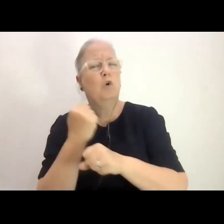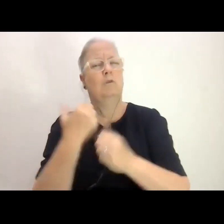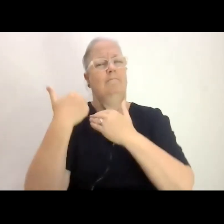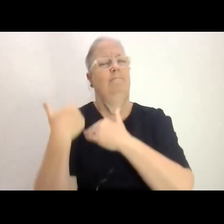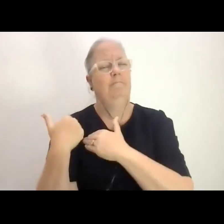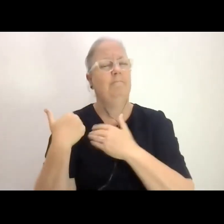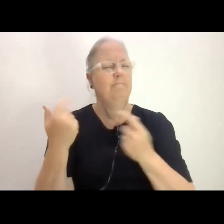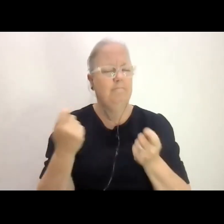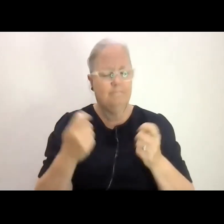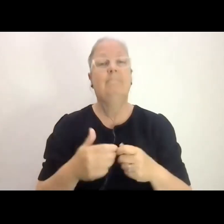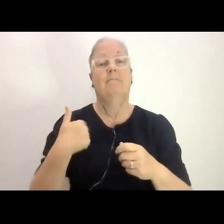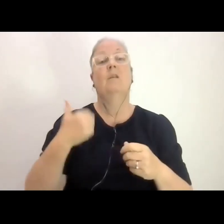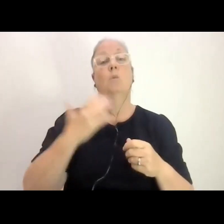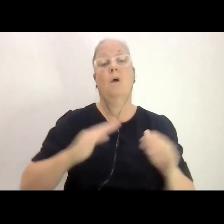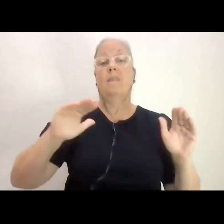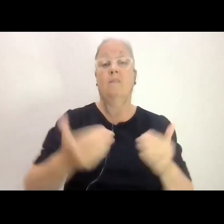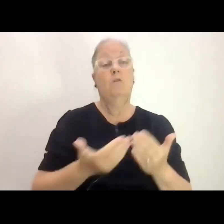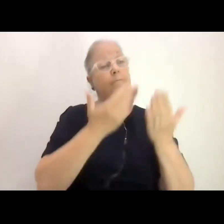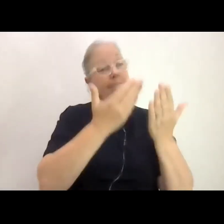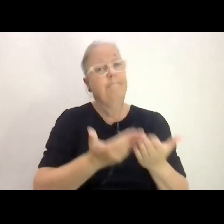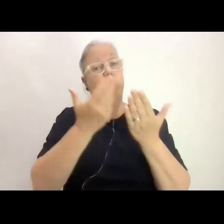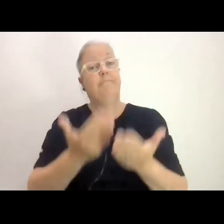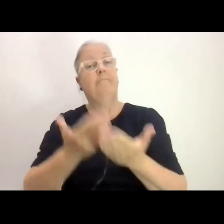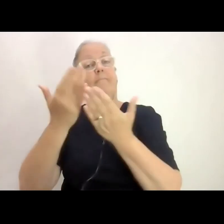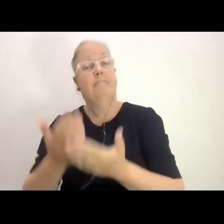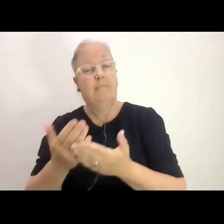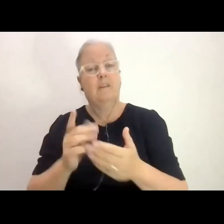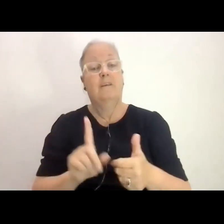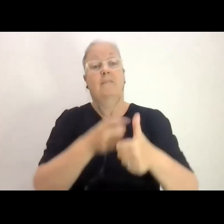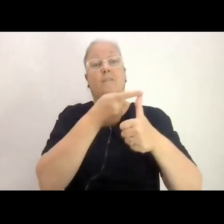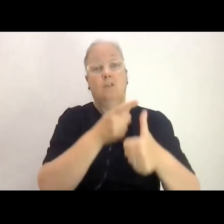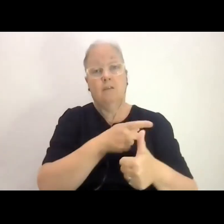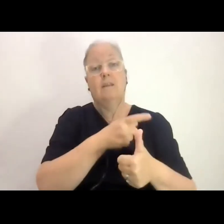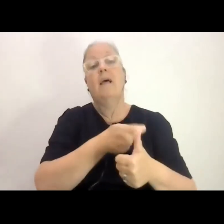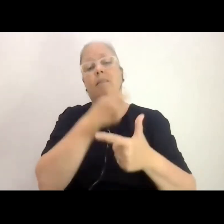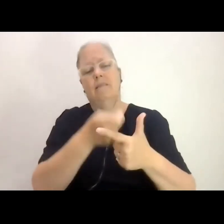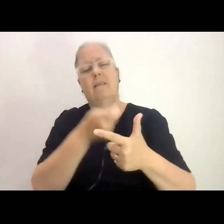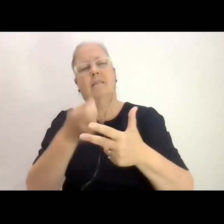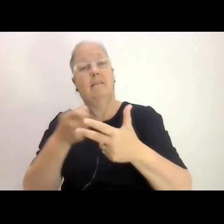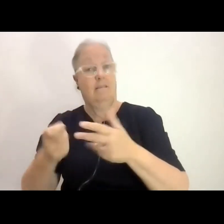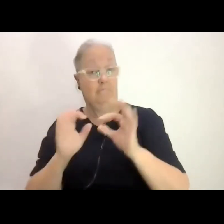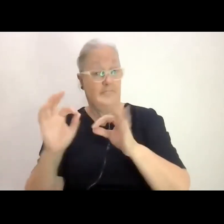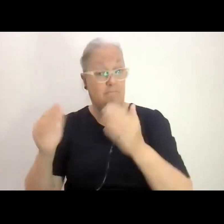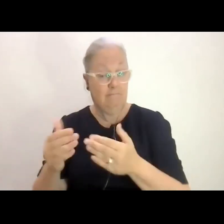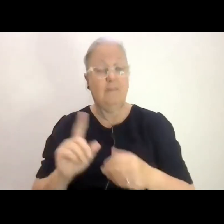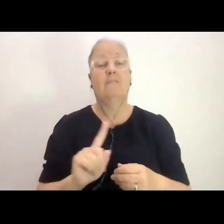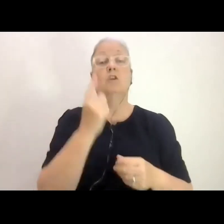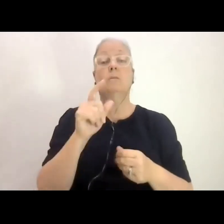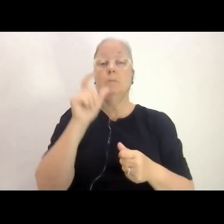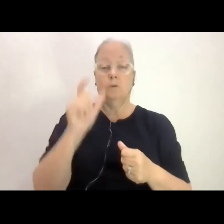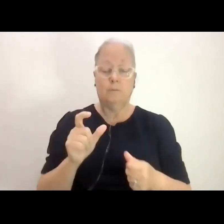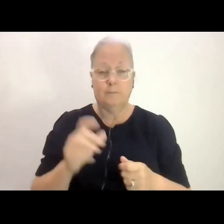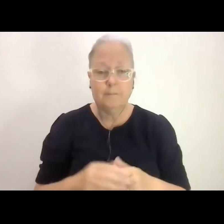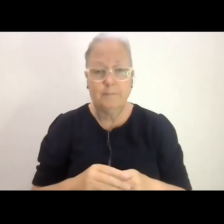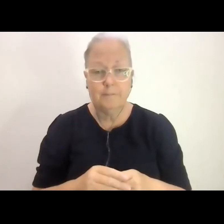panels one by one as I go through our agenda. But first on my list, I have Chamron